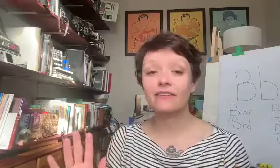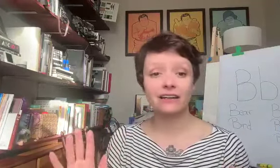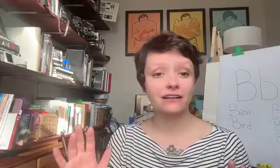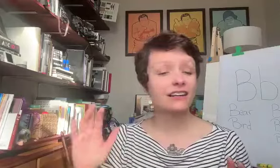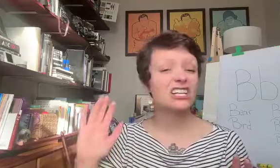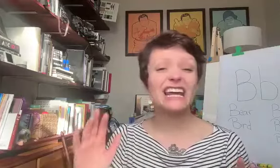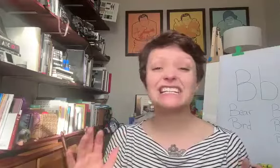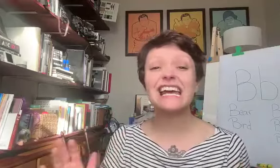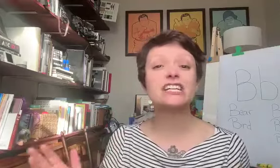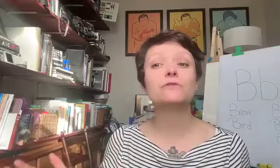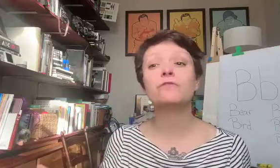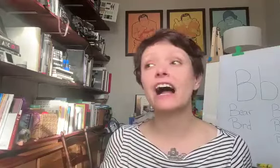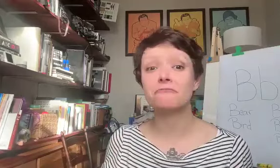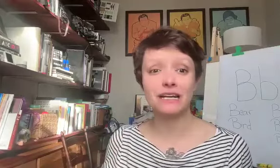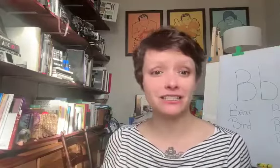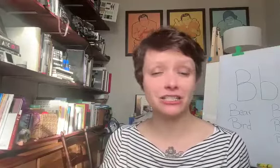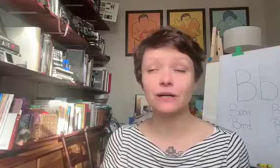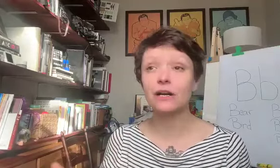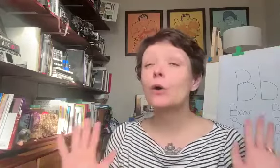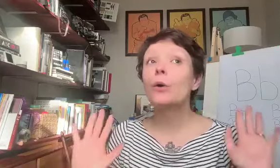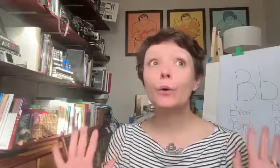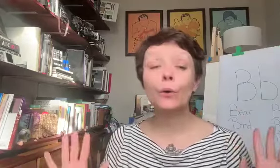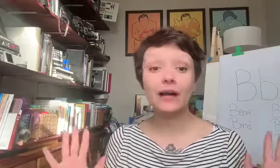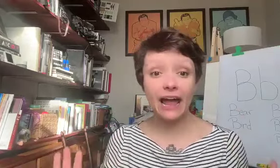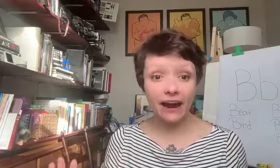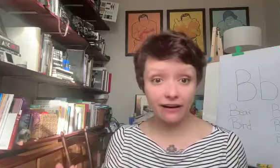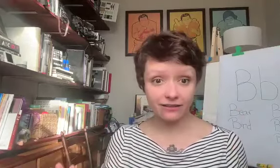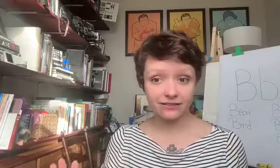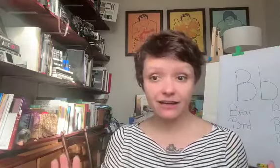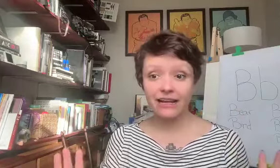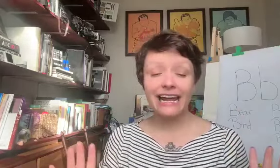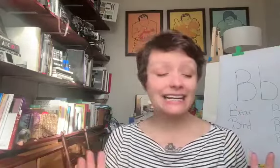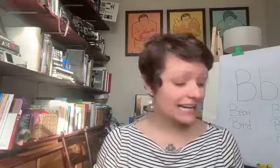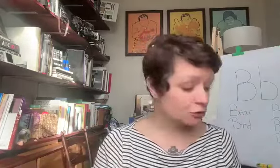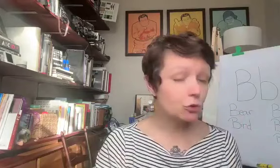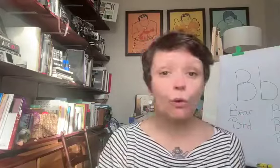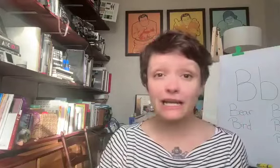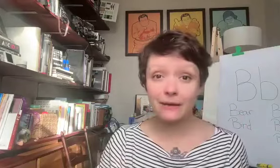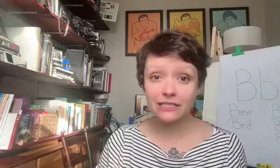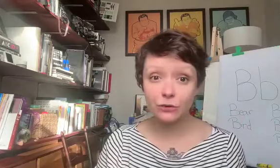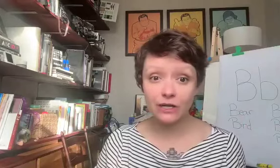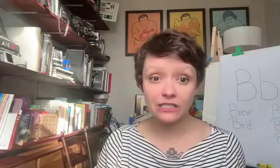it. It takes you 5 minutes to do it. Who cares? It takes you 20 minutes to read a